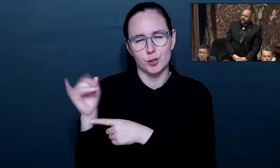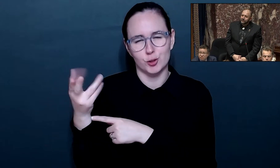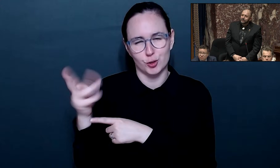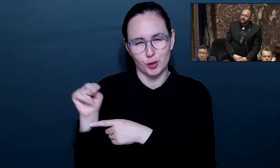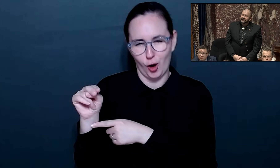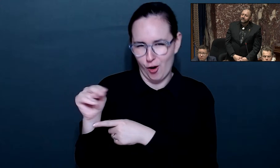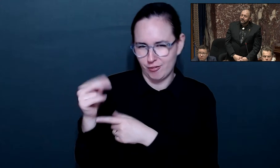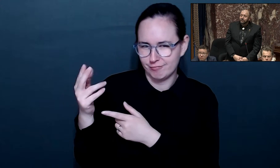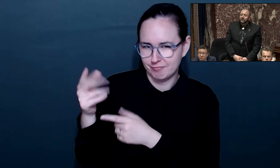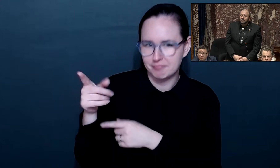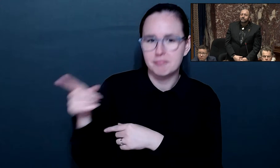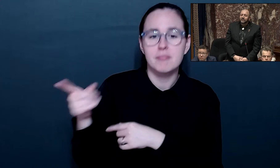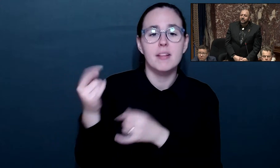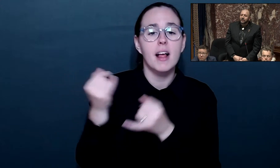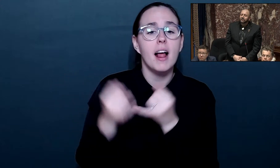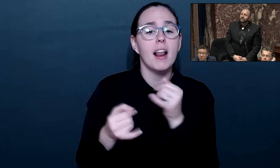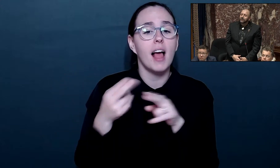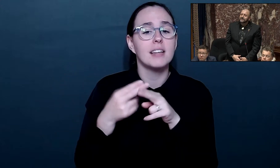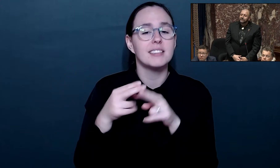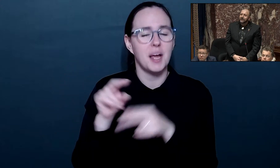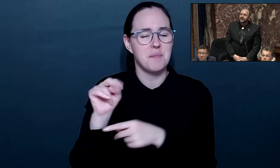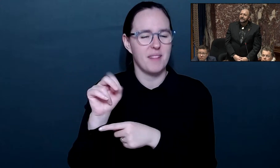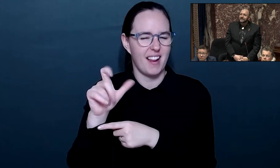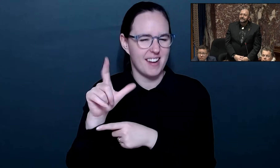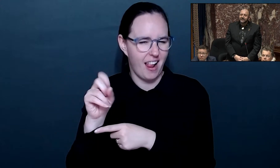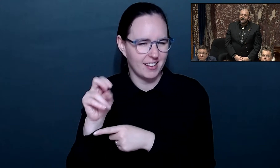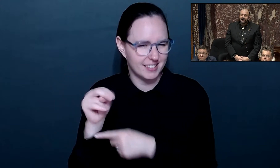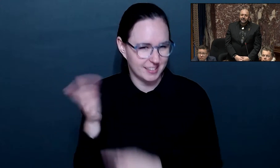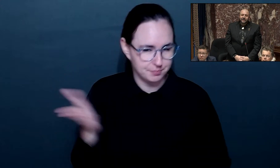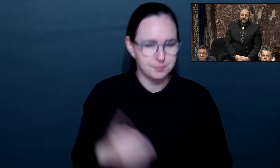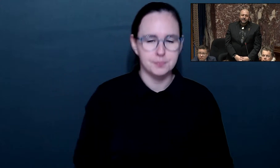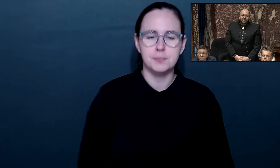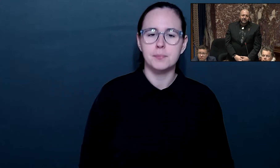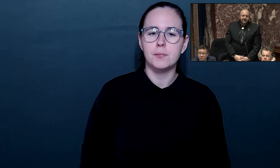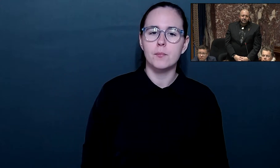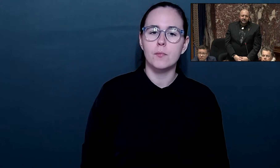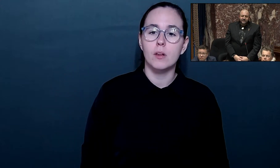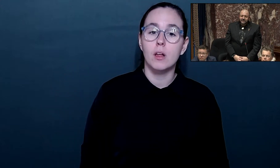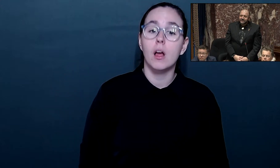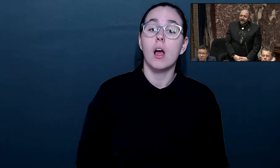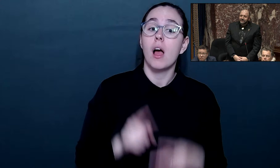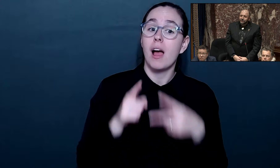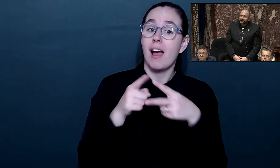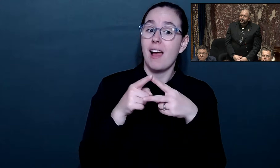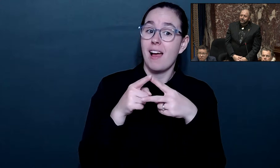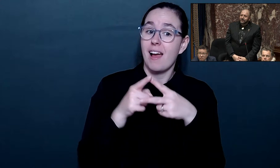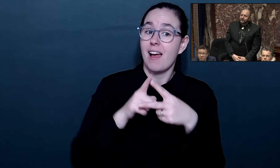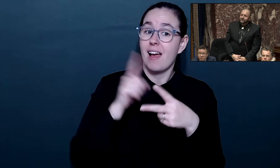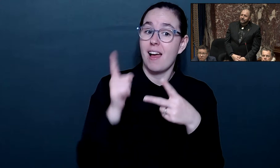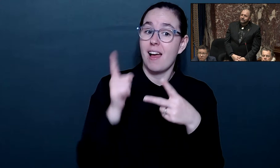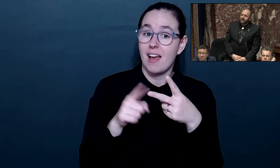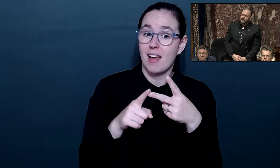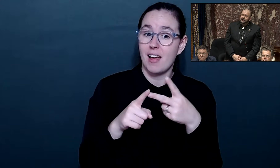them familiar, they're friends of mine that I previously sat as a regional director, so I just want to wish you